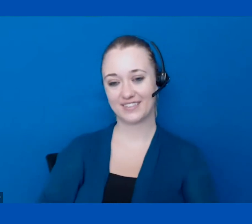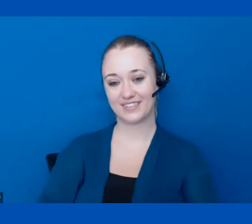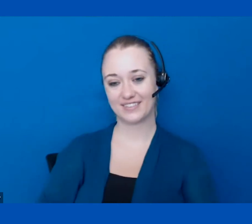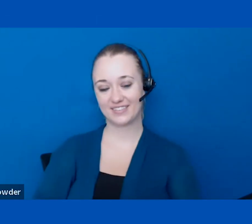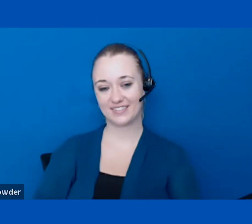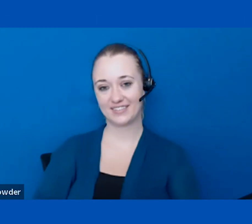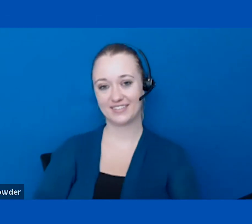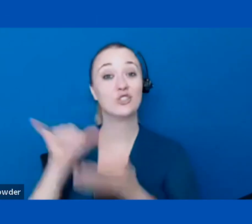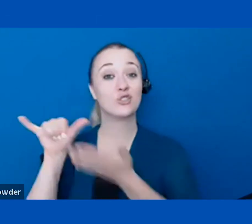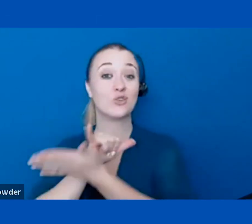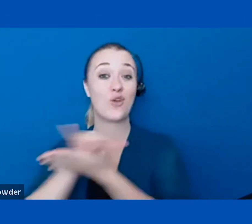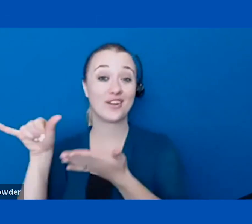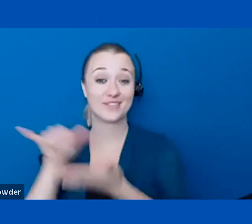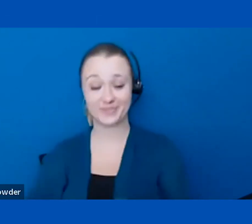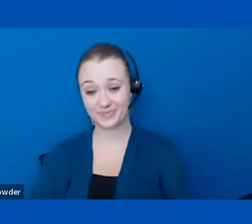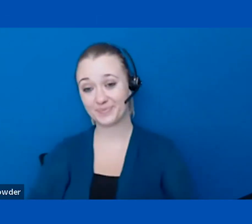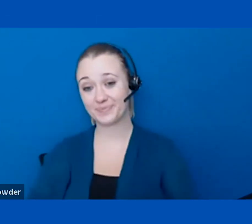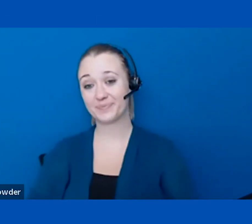New York.